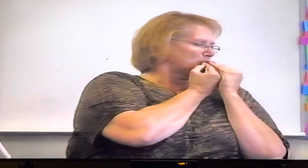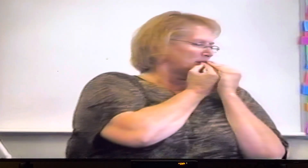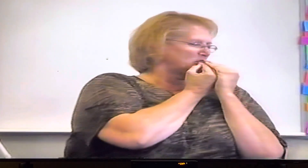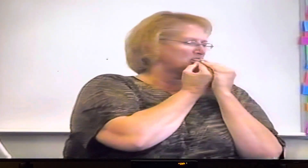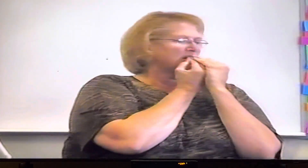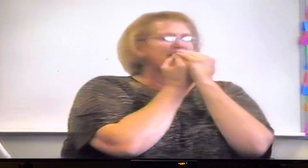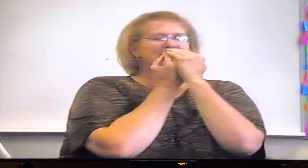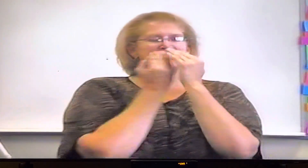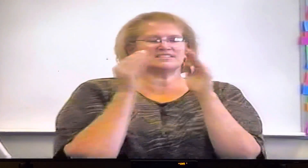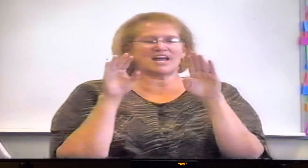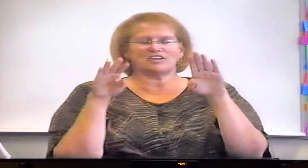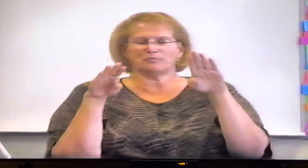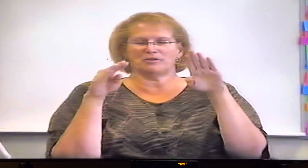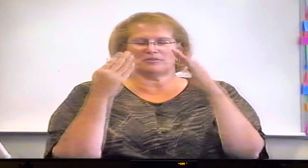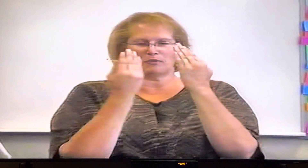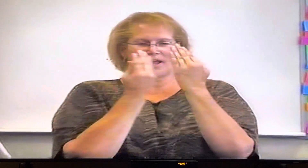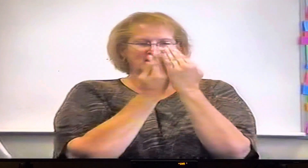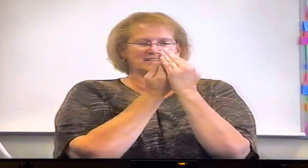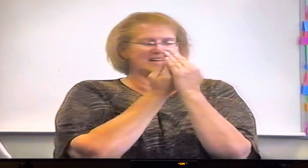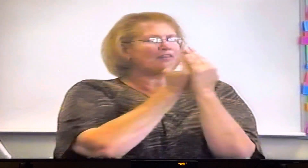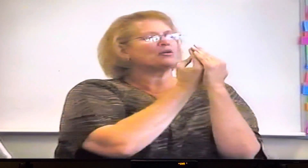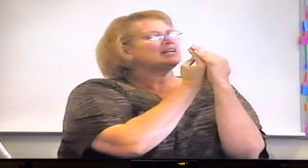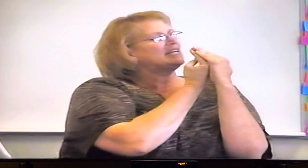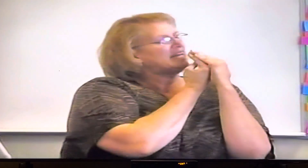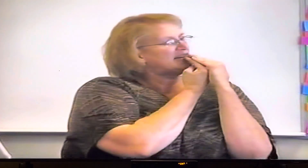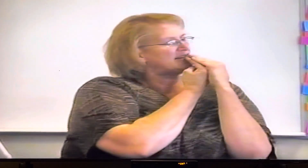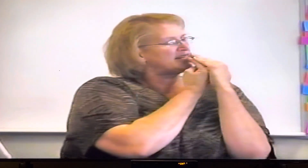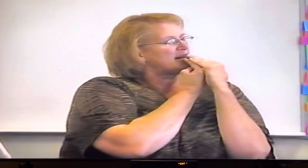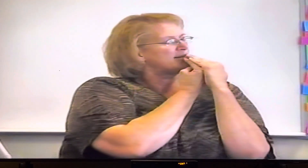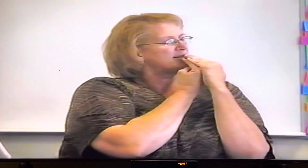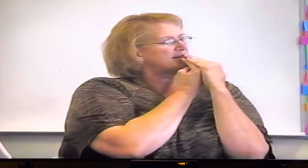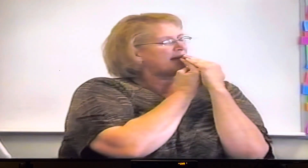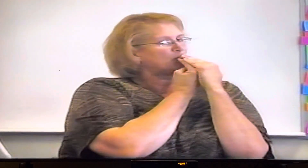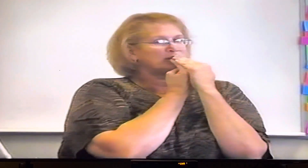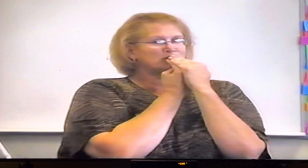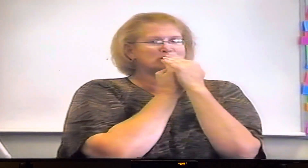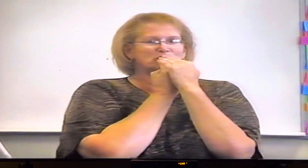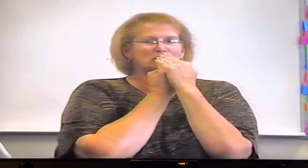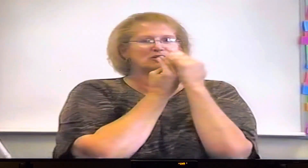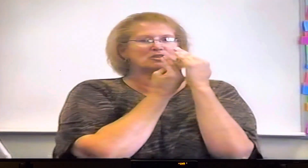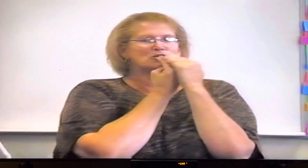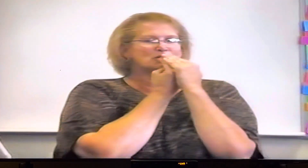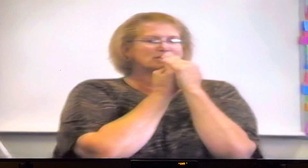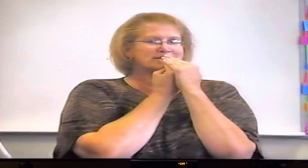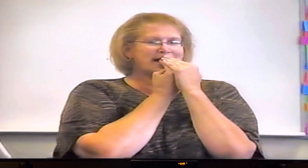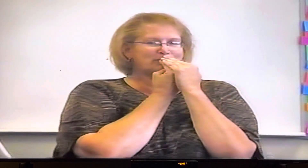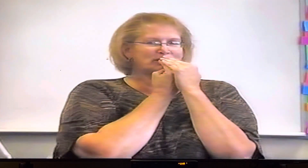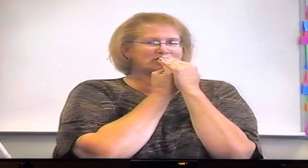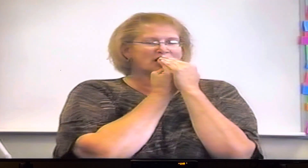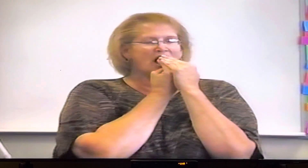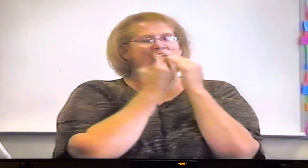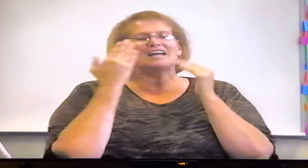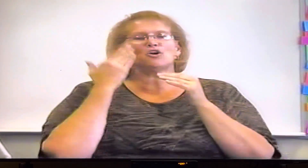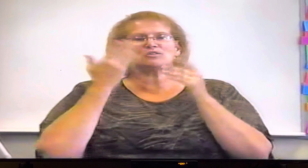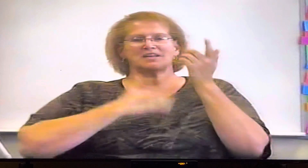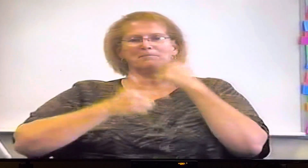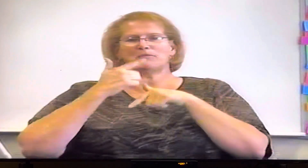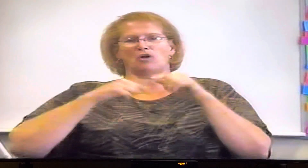Sandwich. This is like you put the bread together and eat it. Sandwich. Sandwich. I know some people